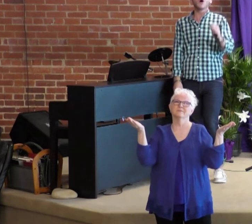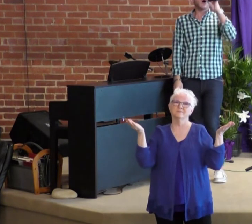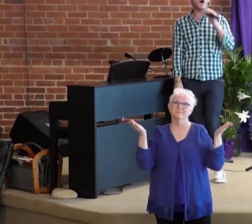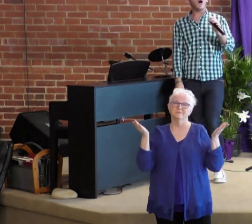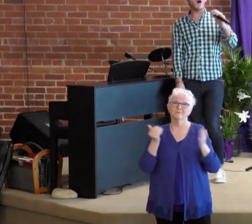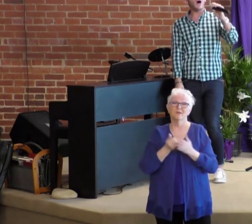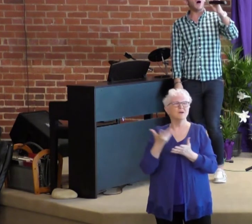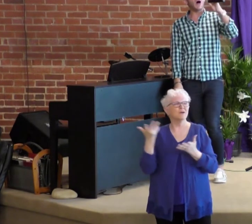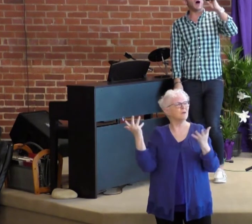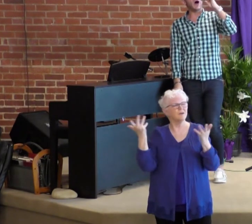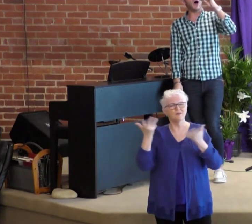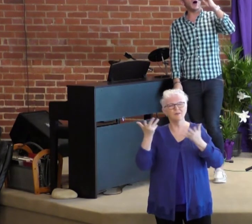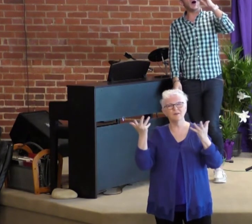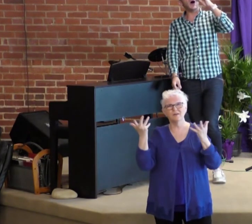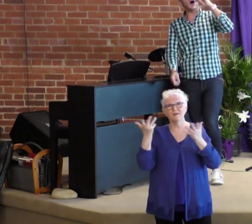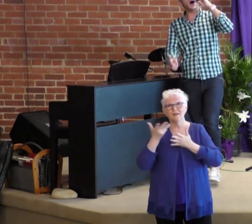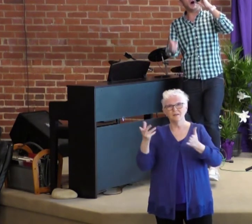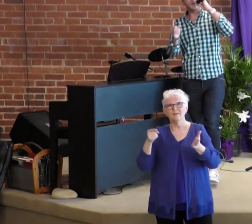Oh,